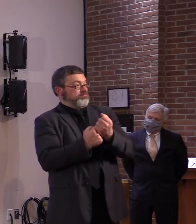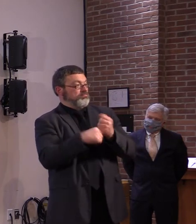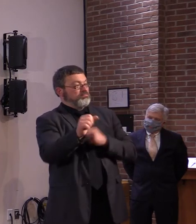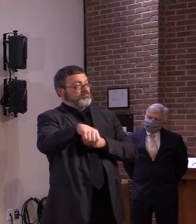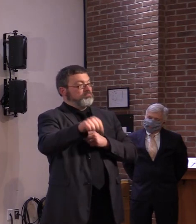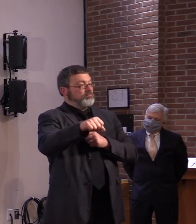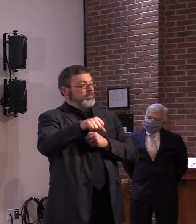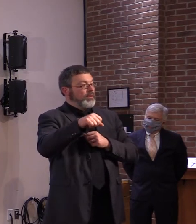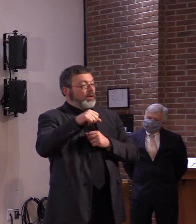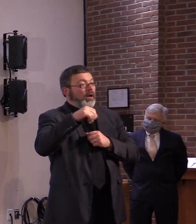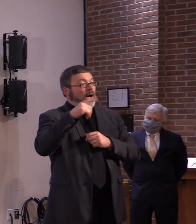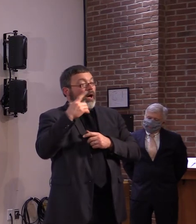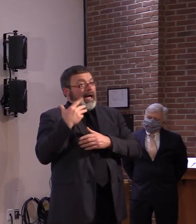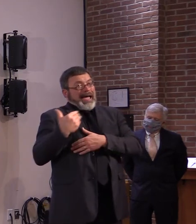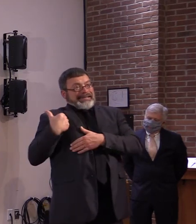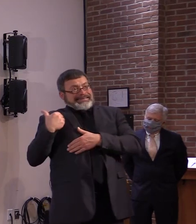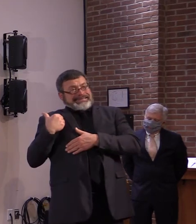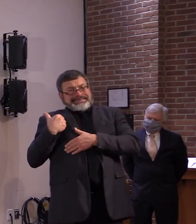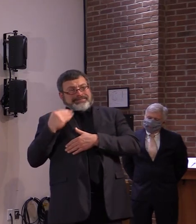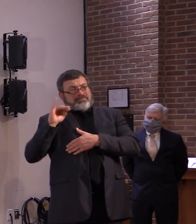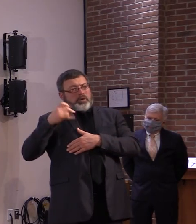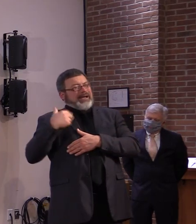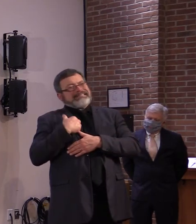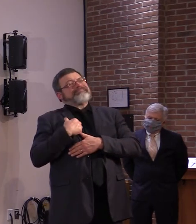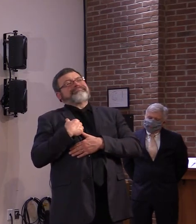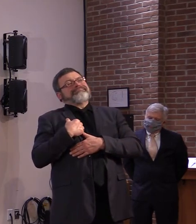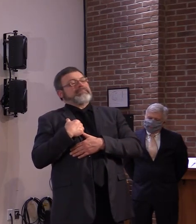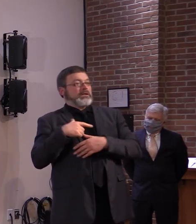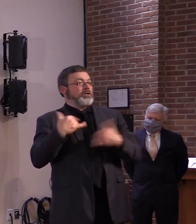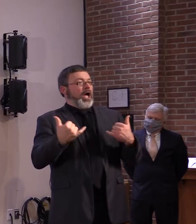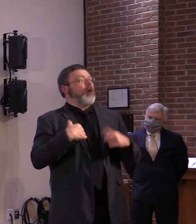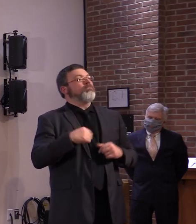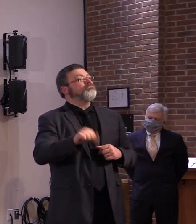with another try early in January.